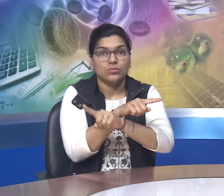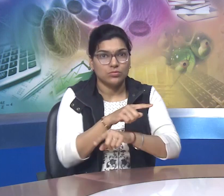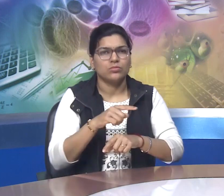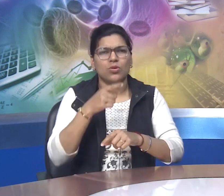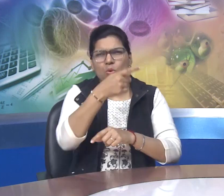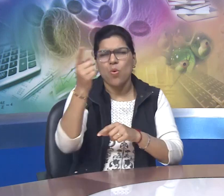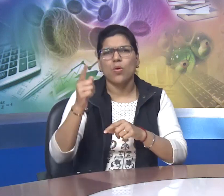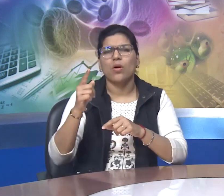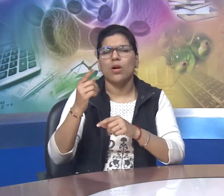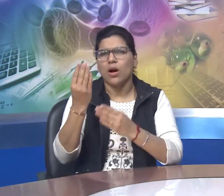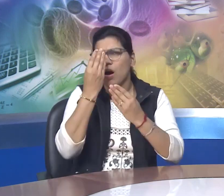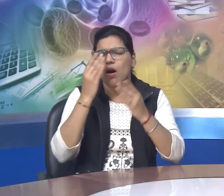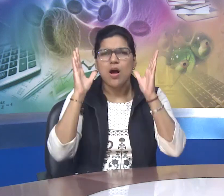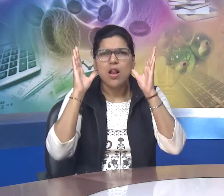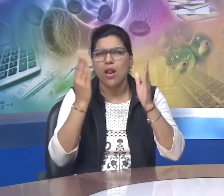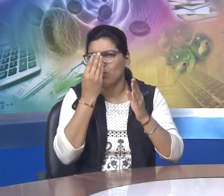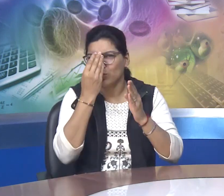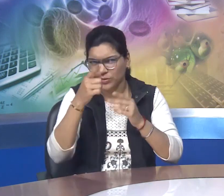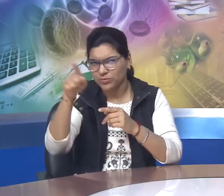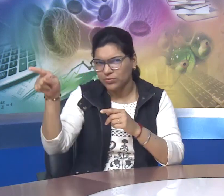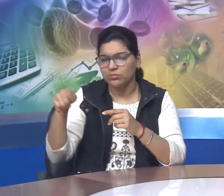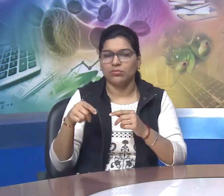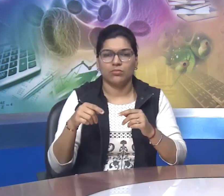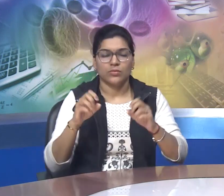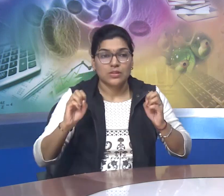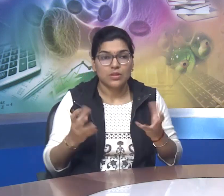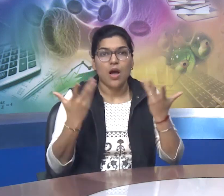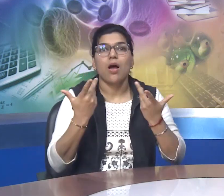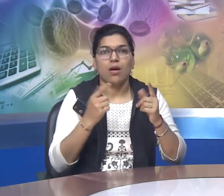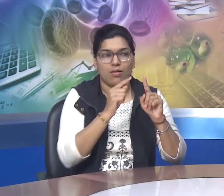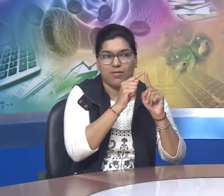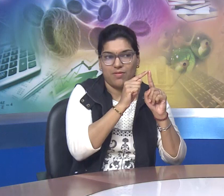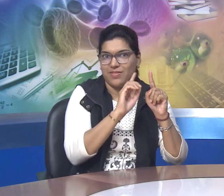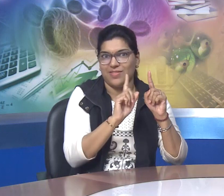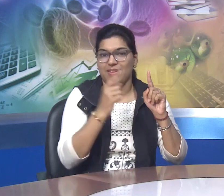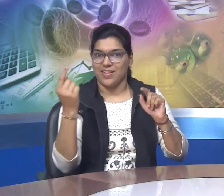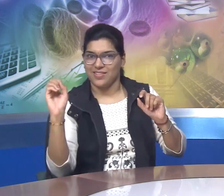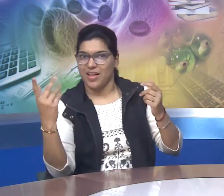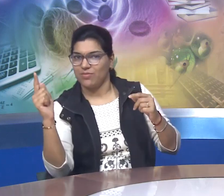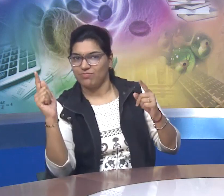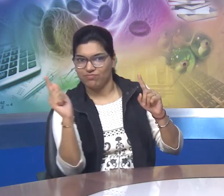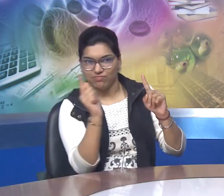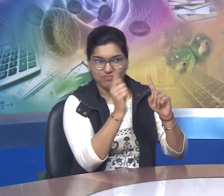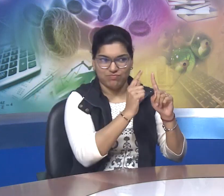one person, second person or third person.